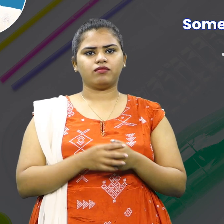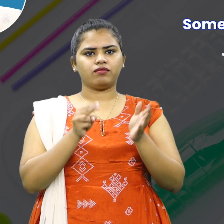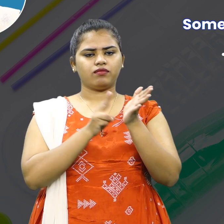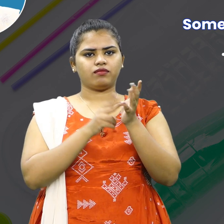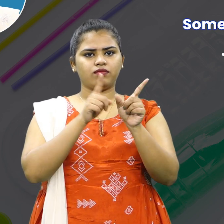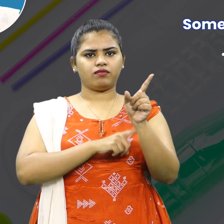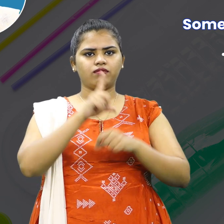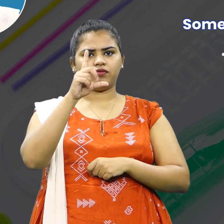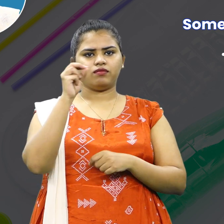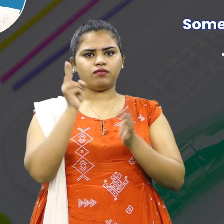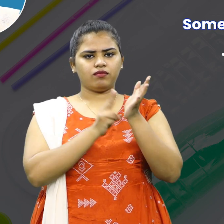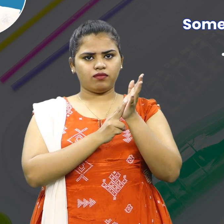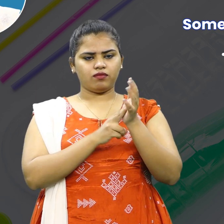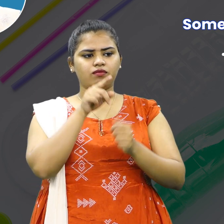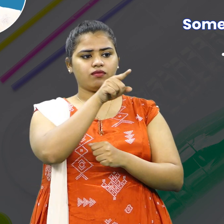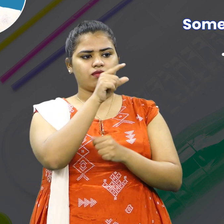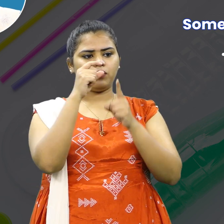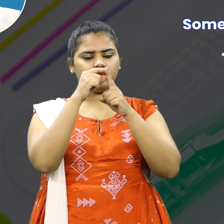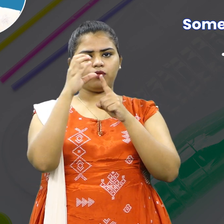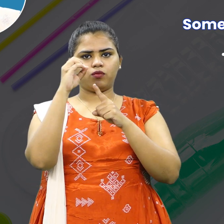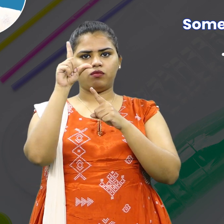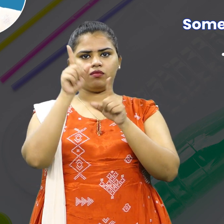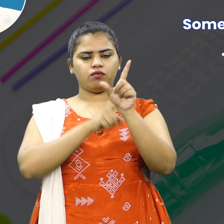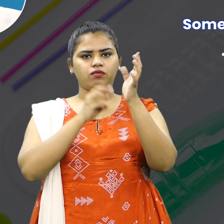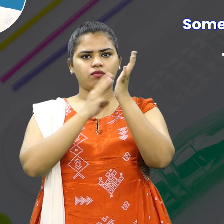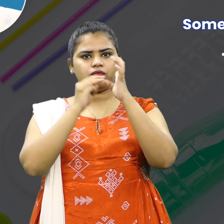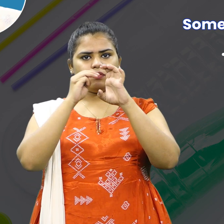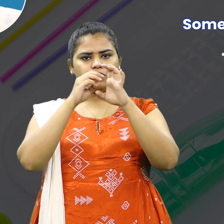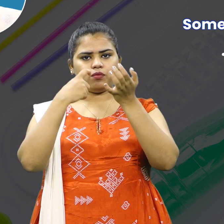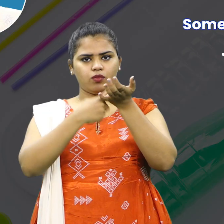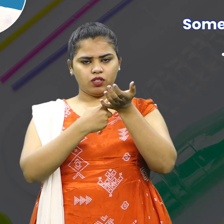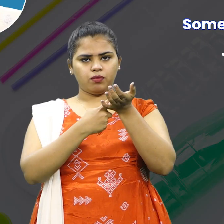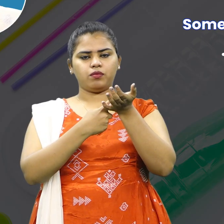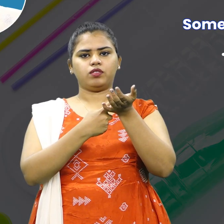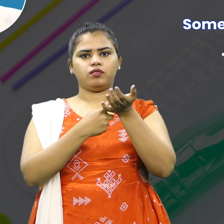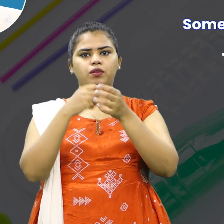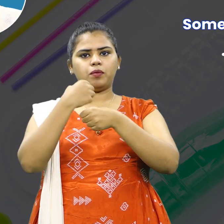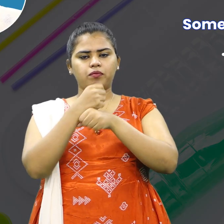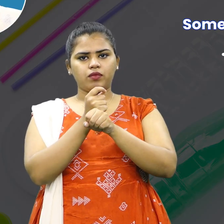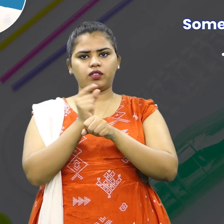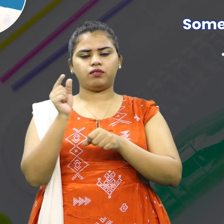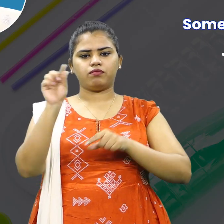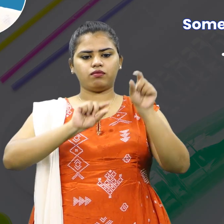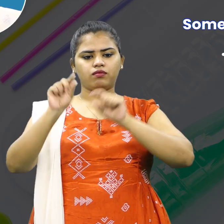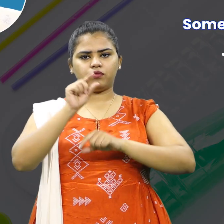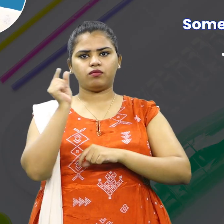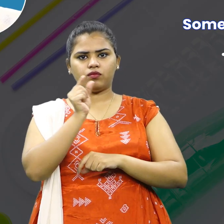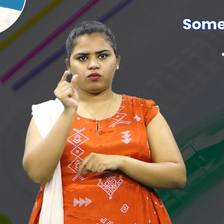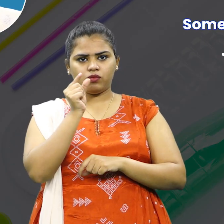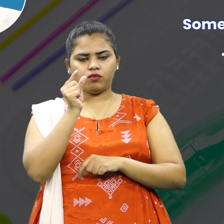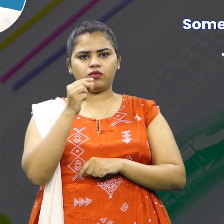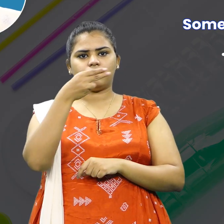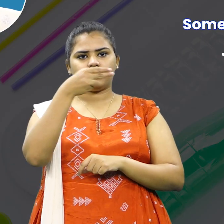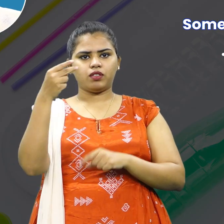Nylon is a polymer made of chemical units called polyamides.